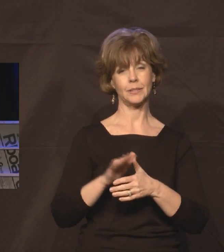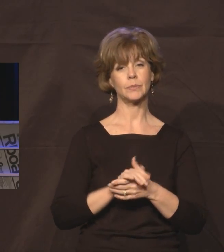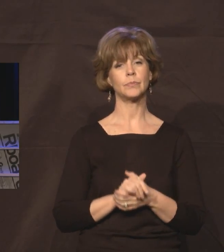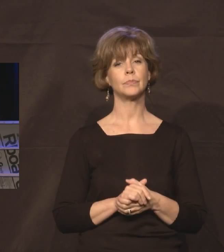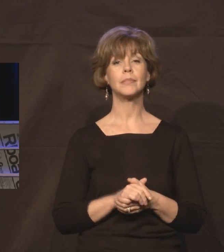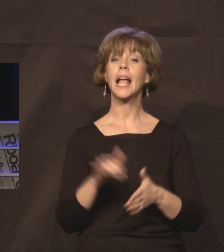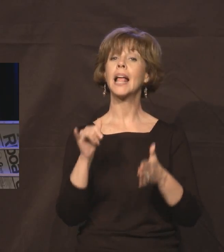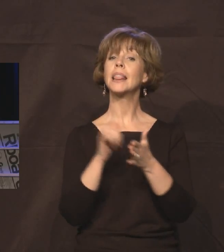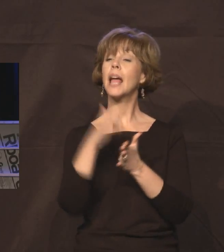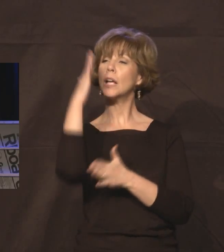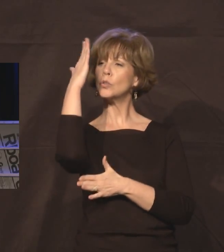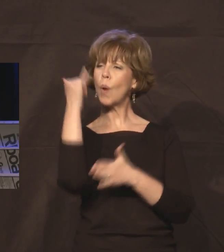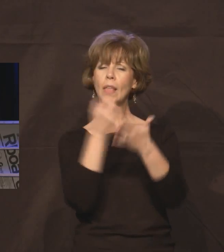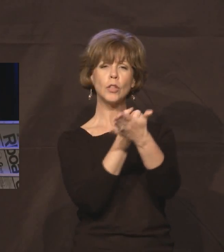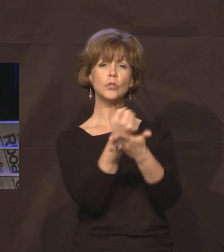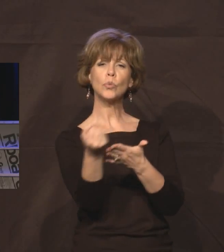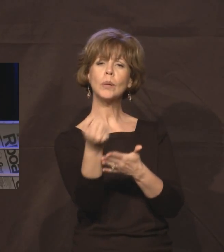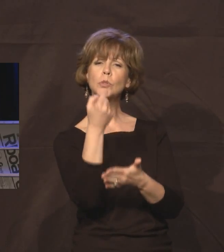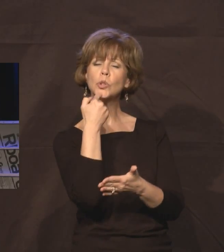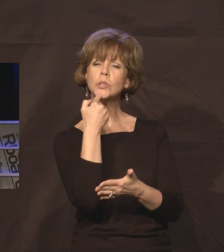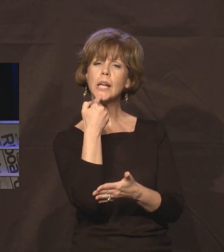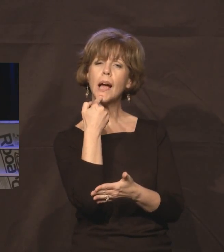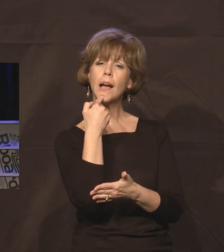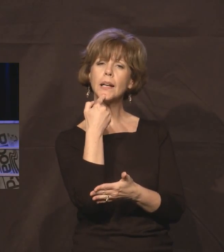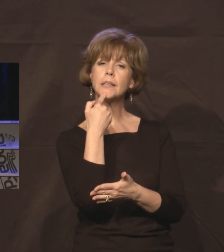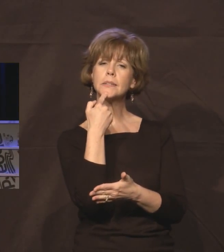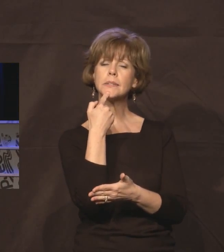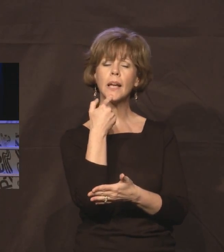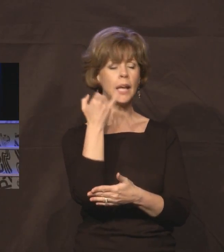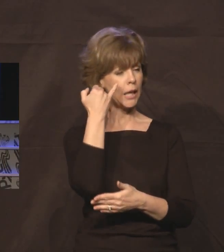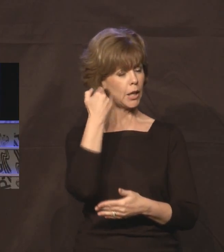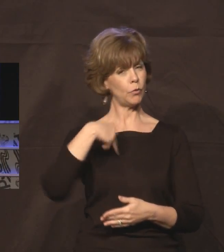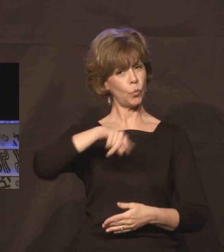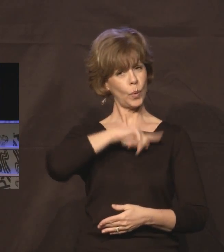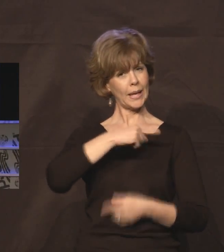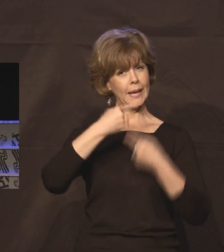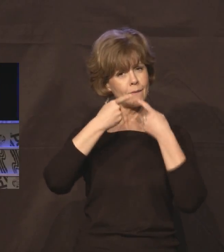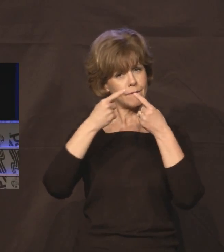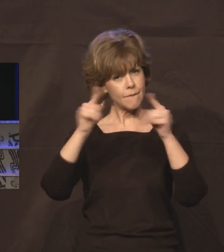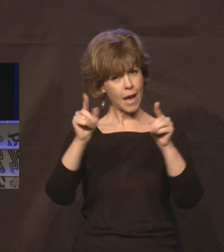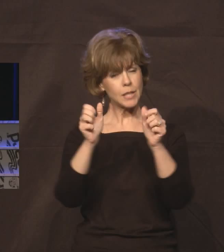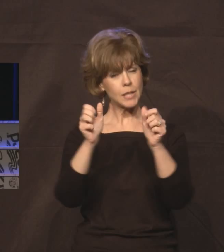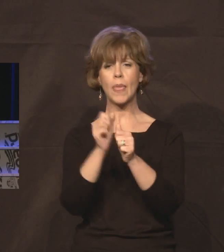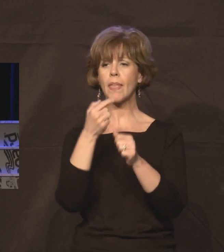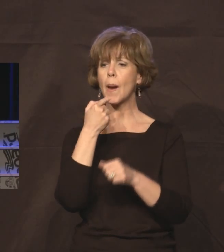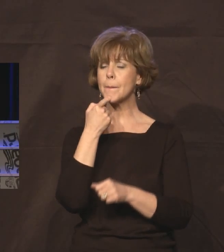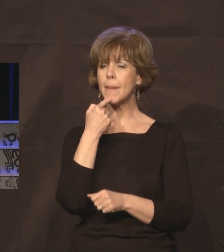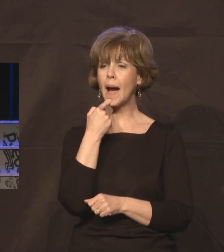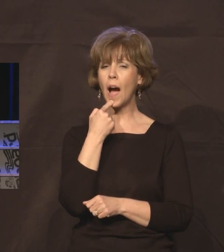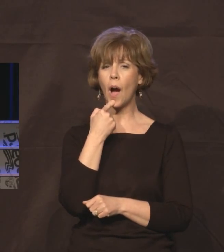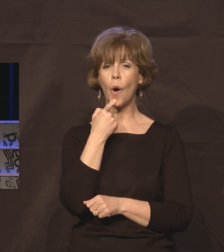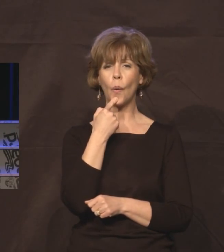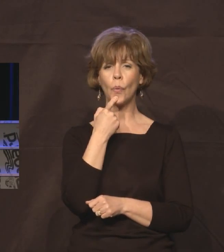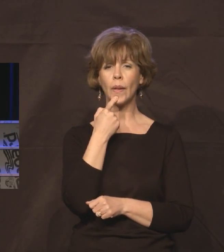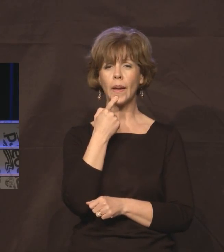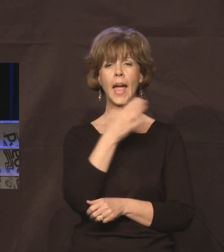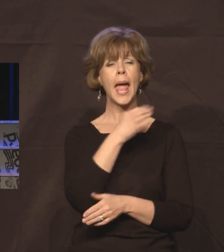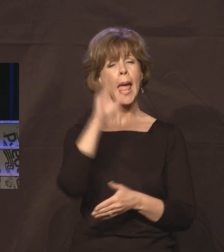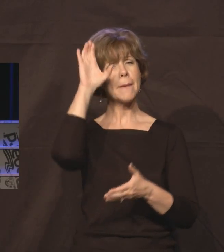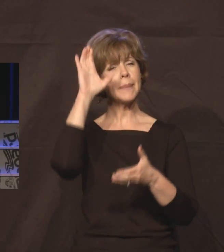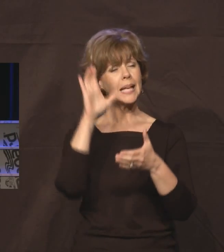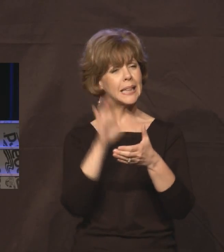And that's why even Scripture says that, like, see, when we confess with our mouth and we believe in our hearts that God sent his Son and he raised him from the dead, that